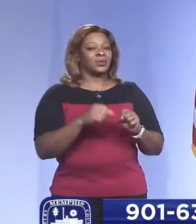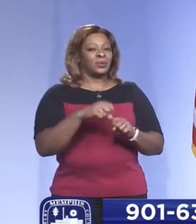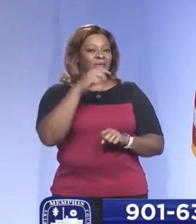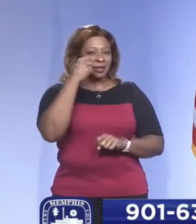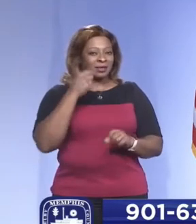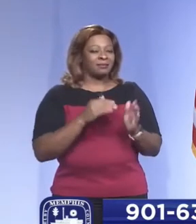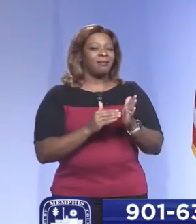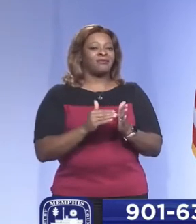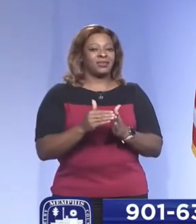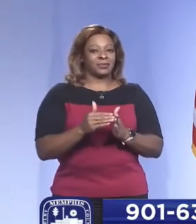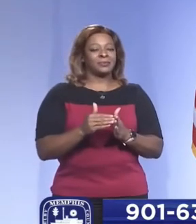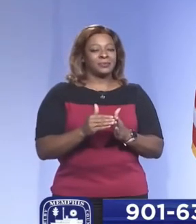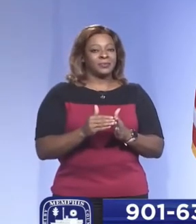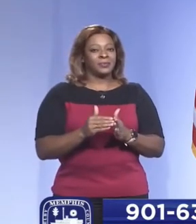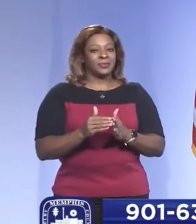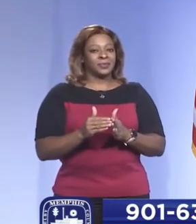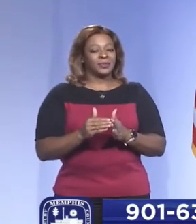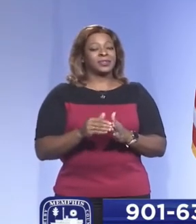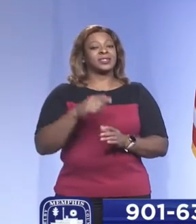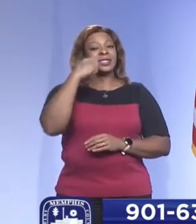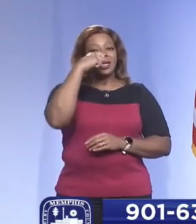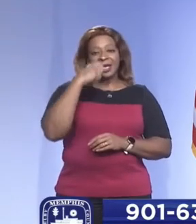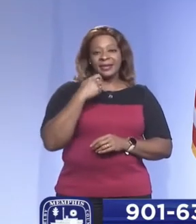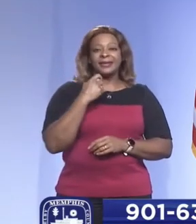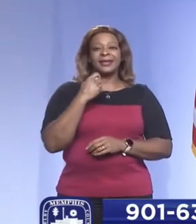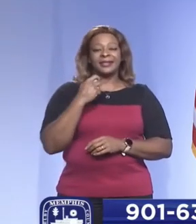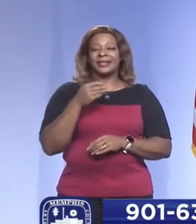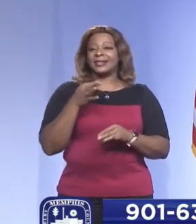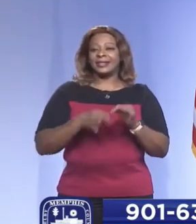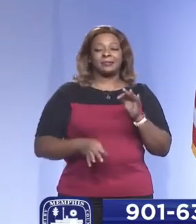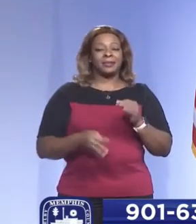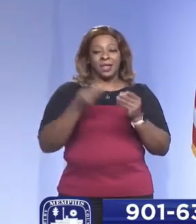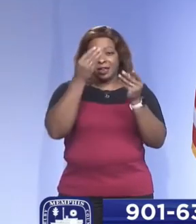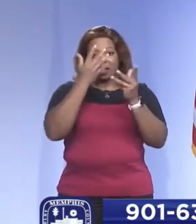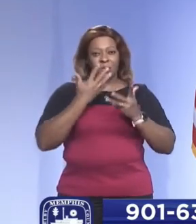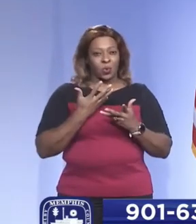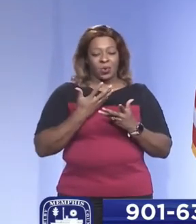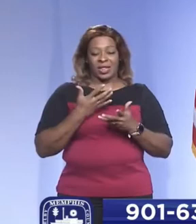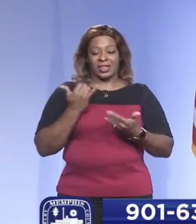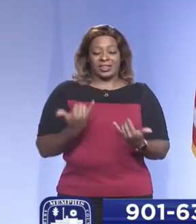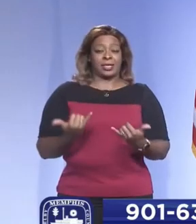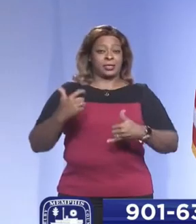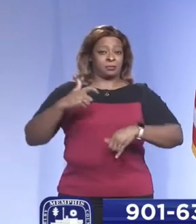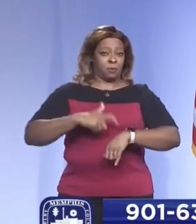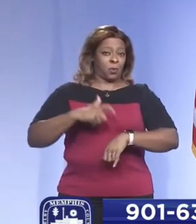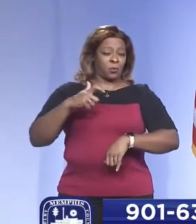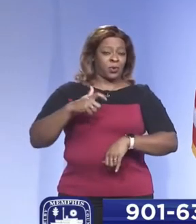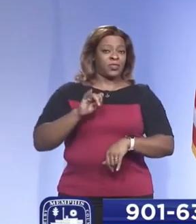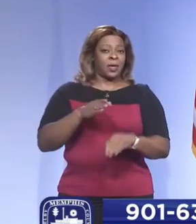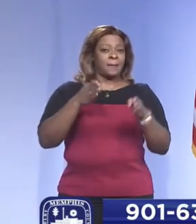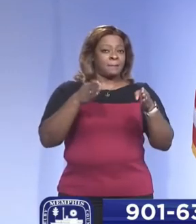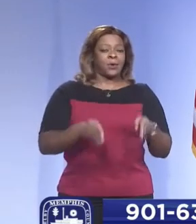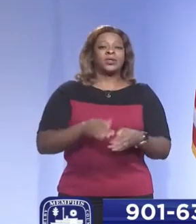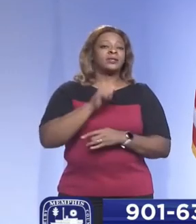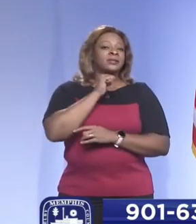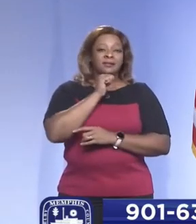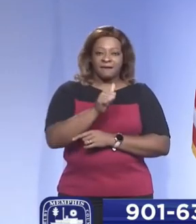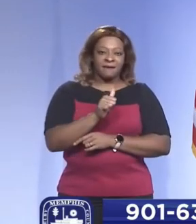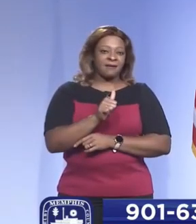test. And testing simply tells us that at this moment, the person is not